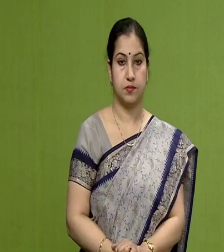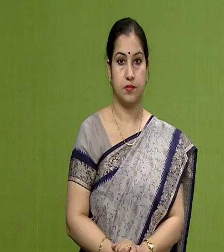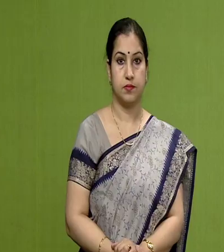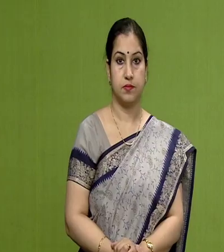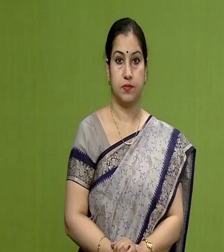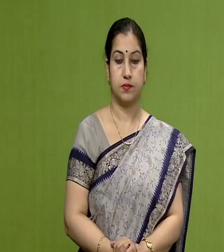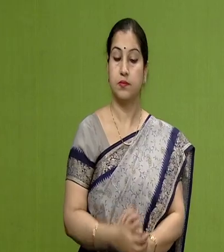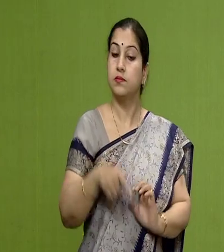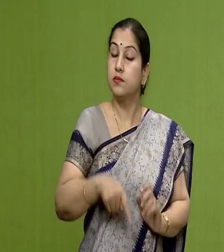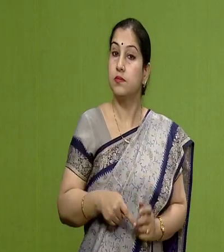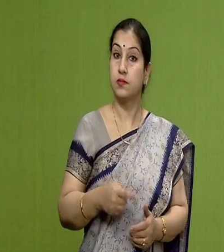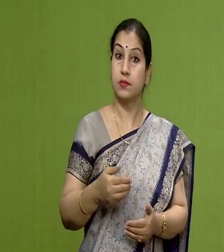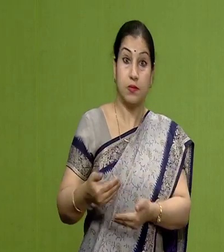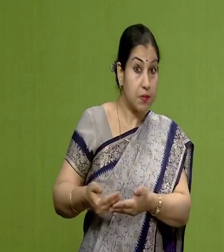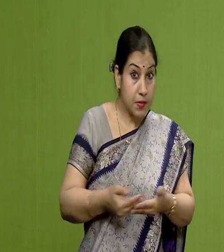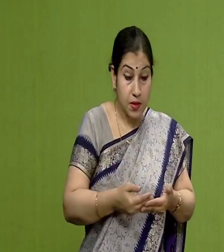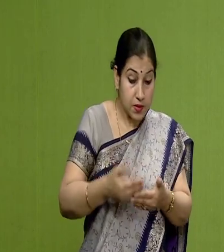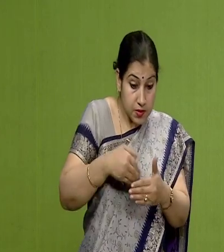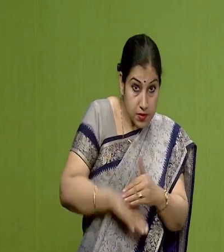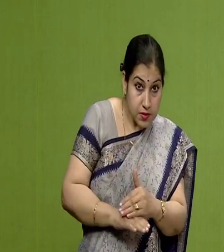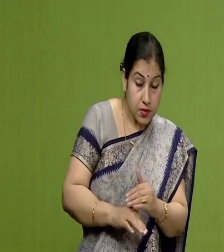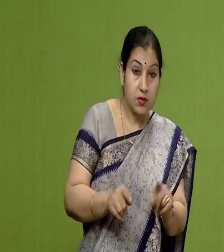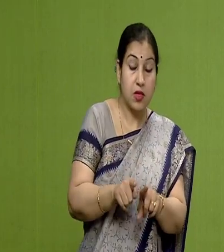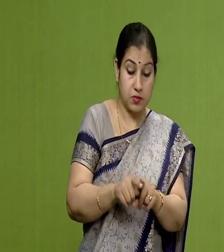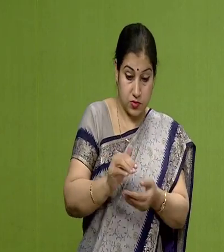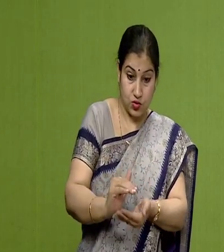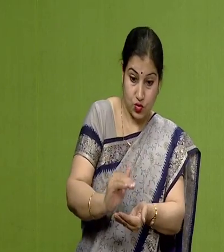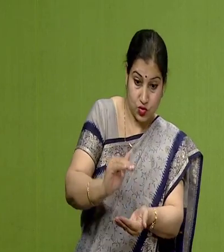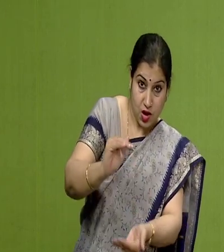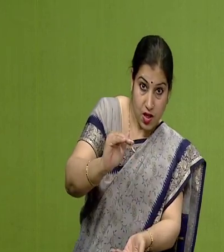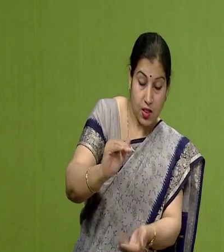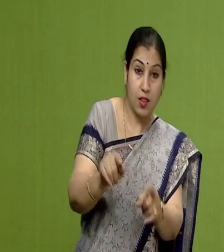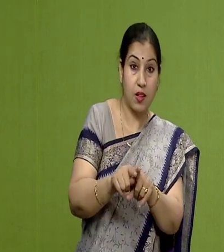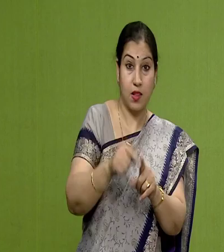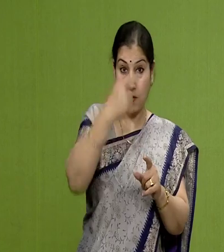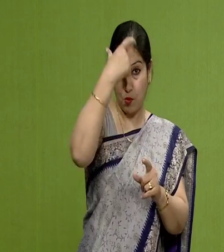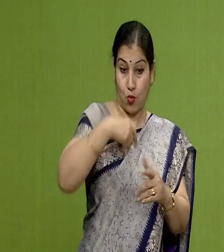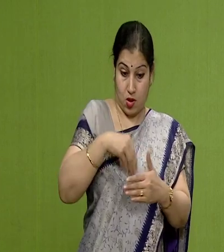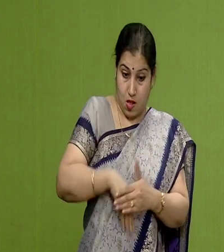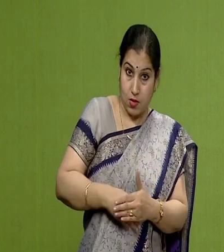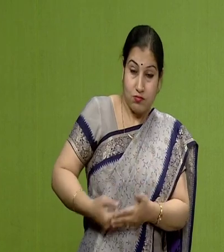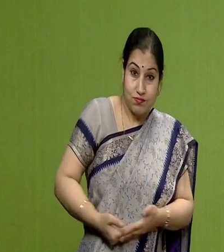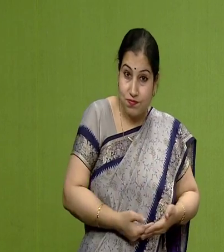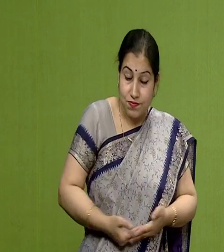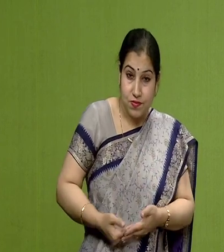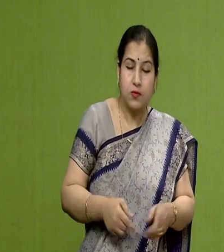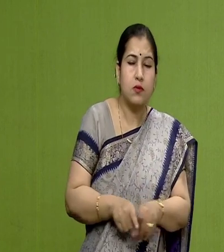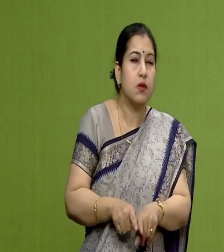The growth and the development of child in a woman's body takes